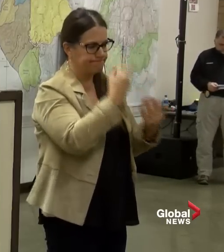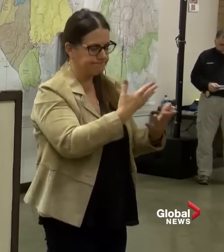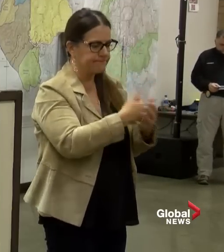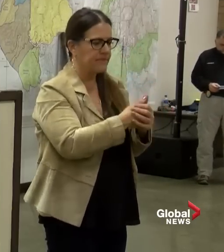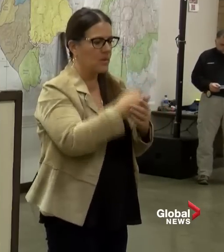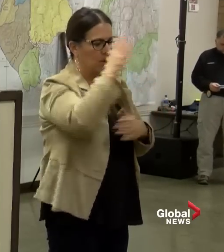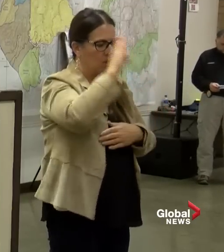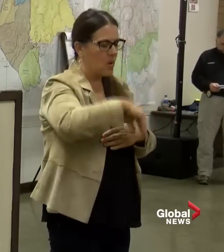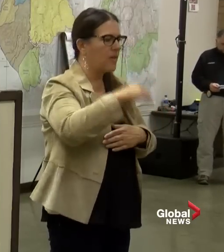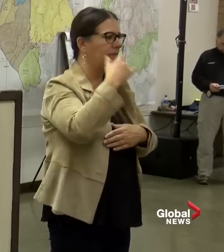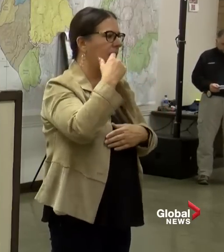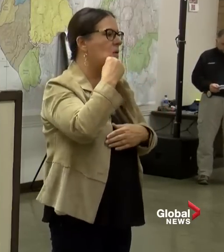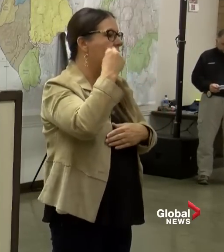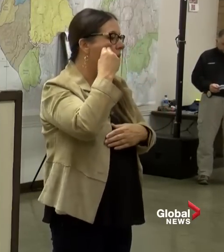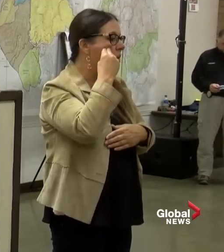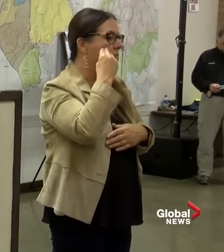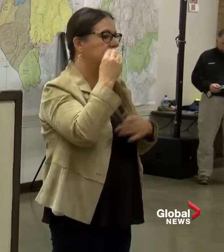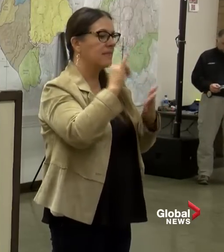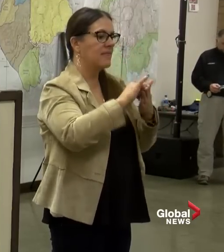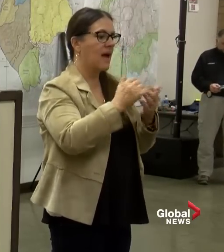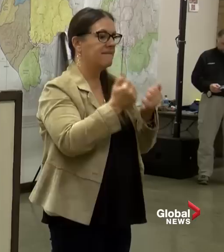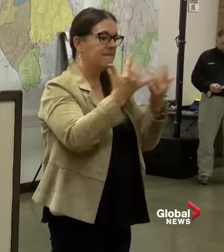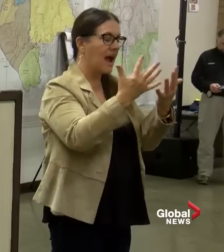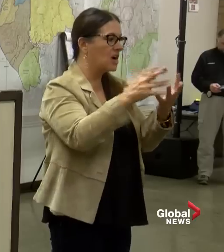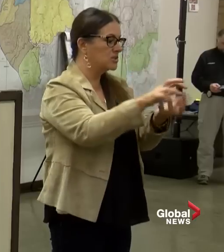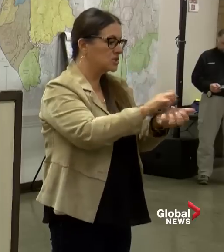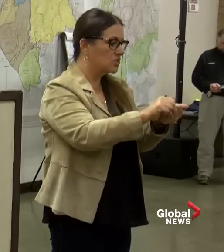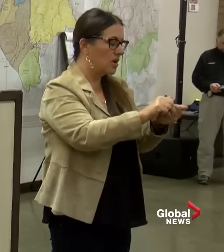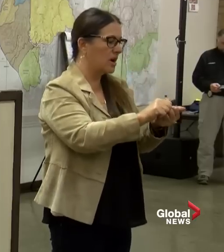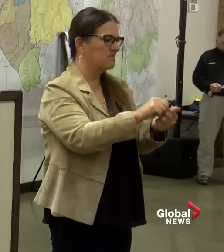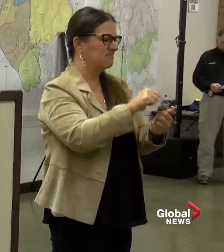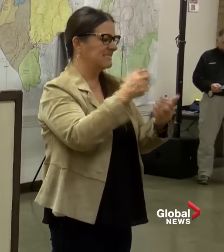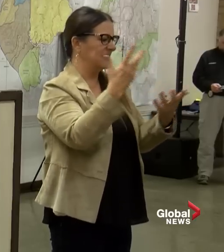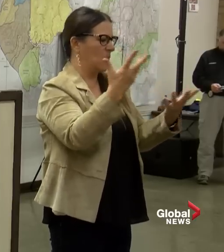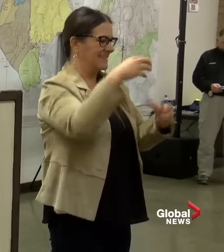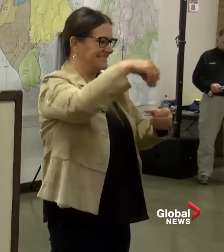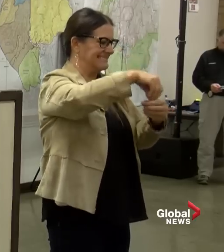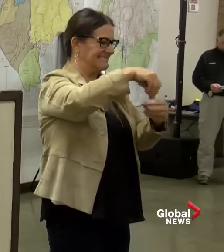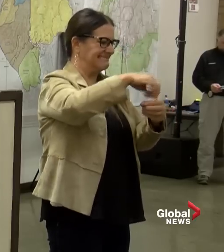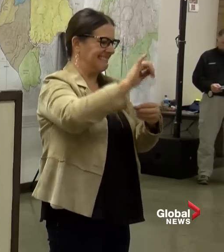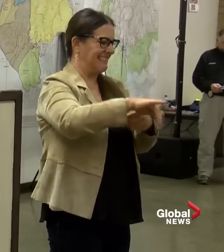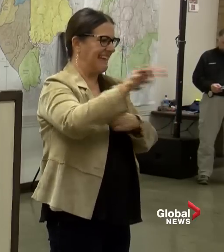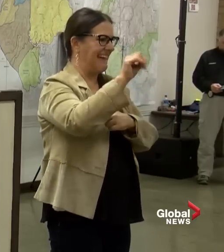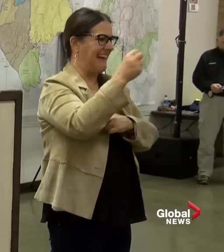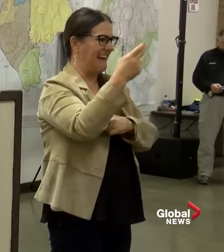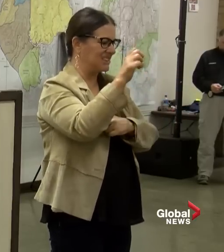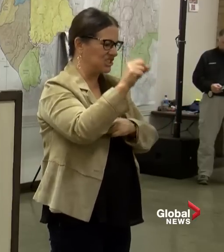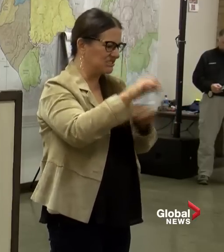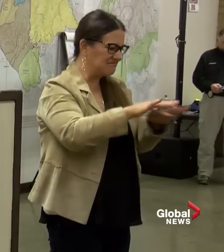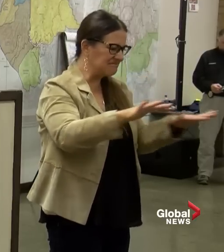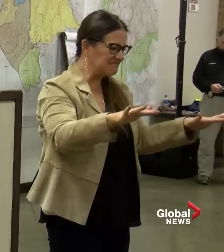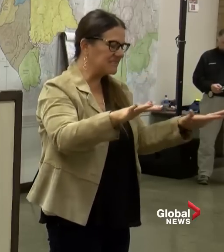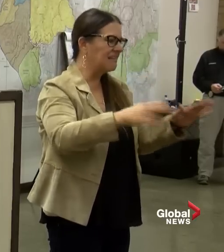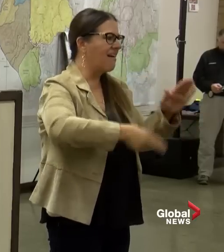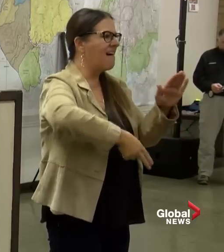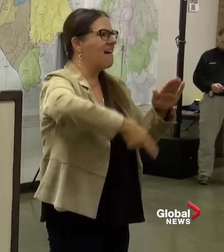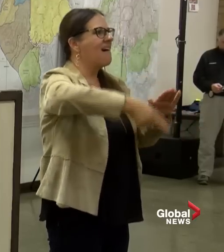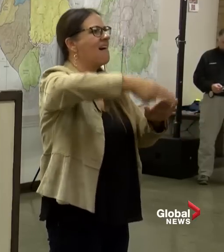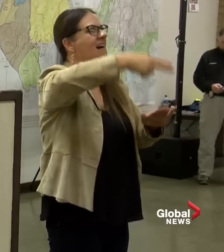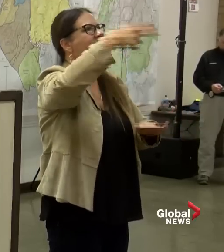that homes destroyed by fire contain high and concerning levels of hazardous and carcinogenic